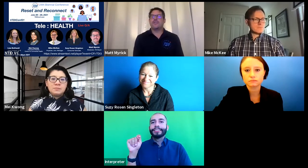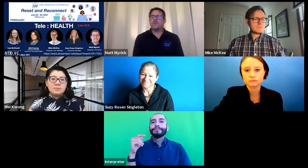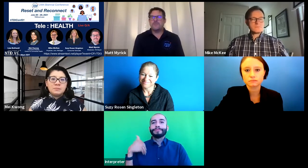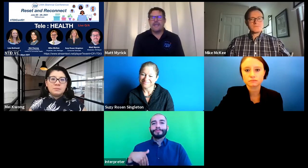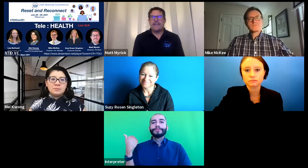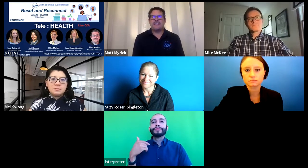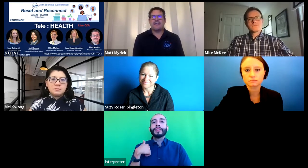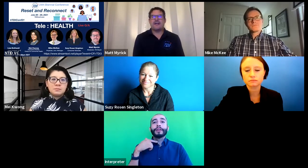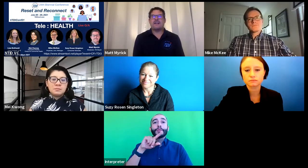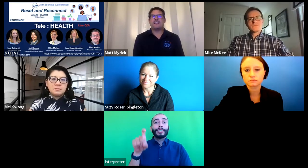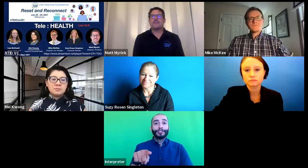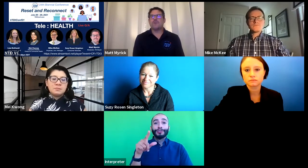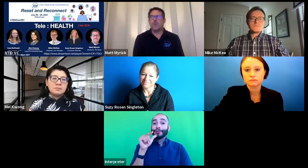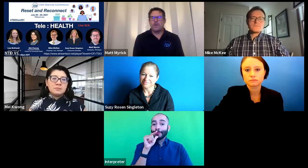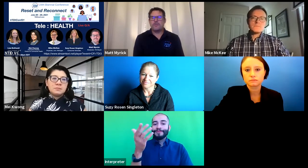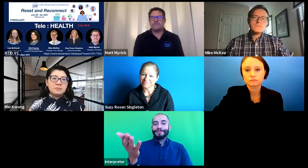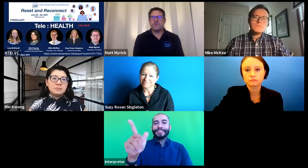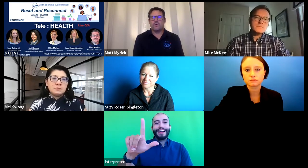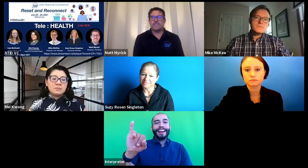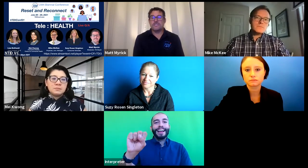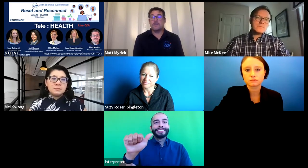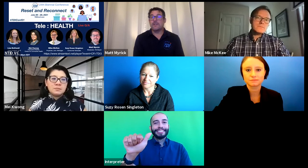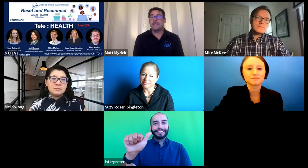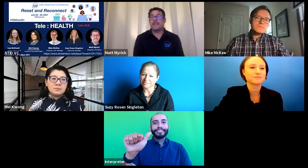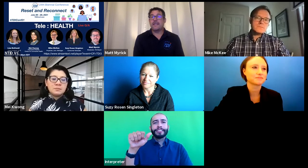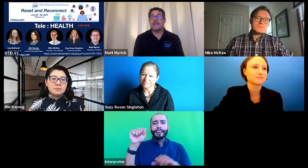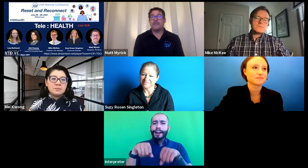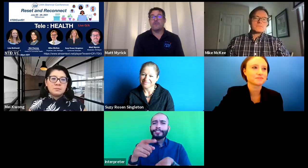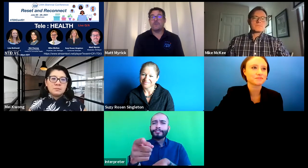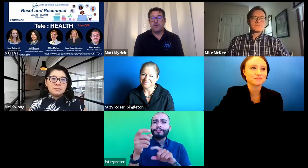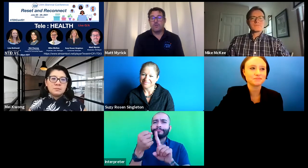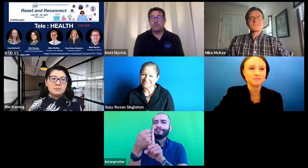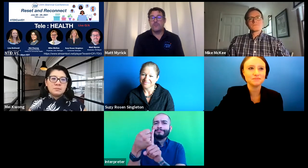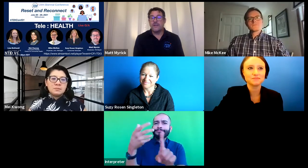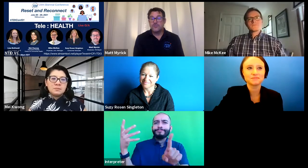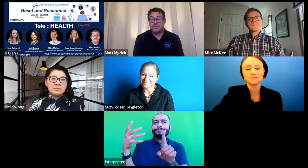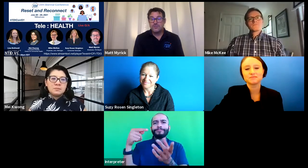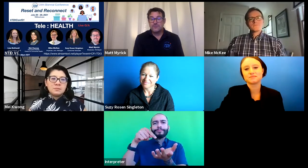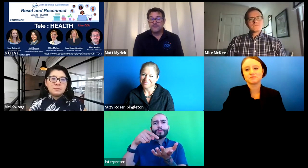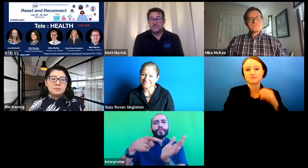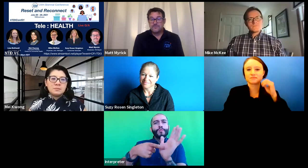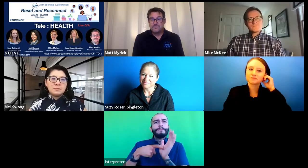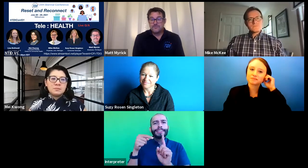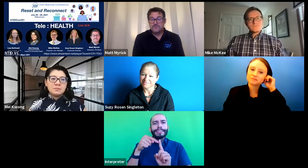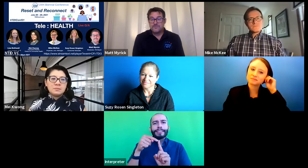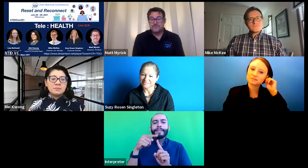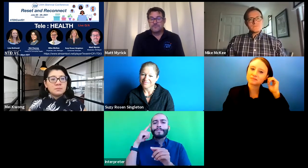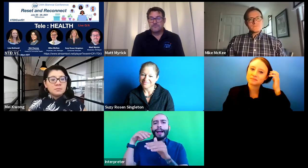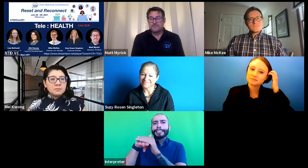And can you expand on the requirements for accessibility and for telehealth providers?